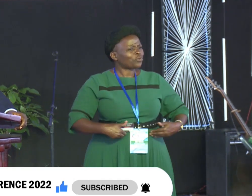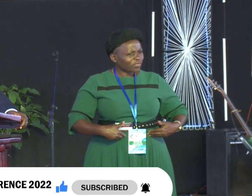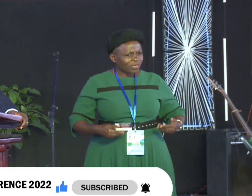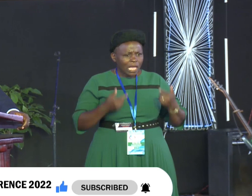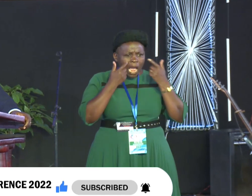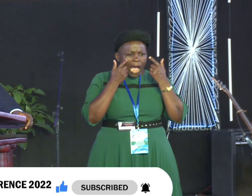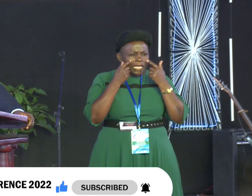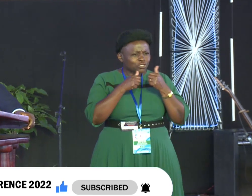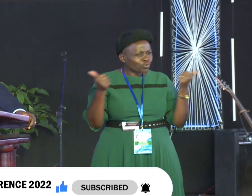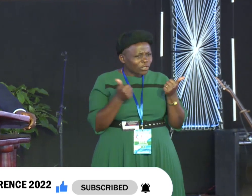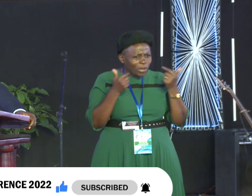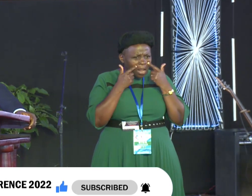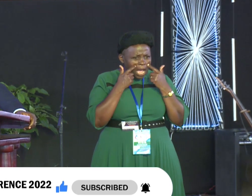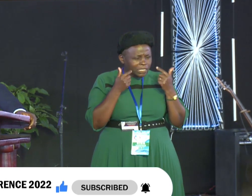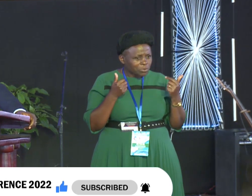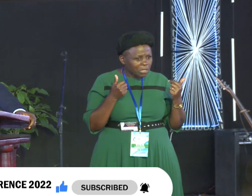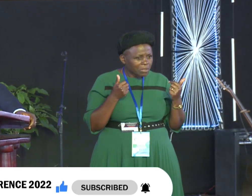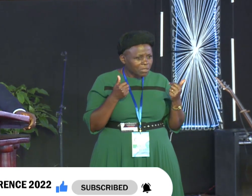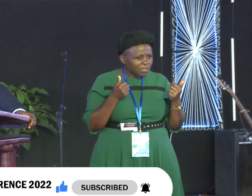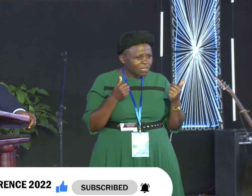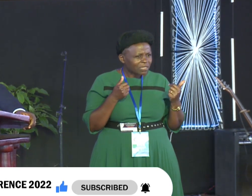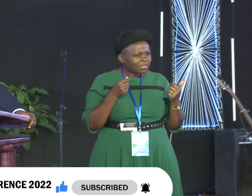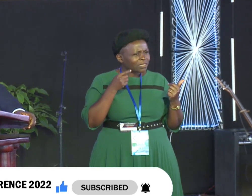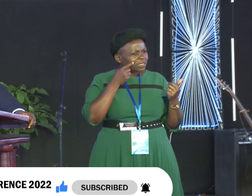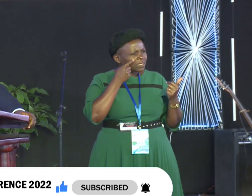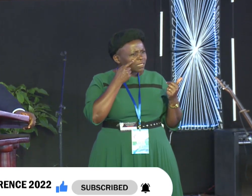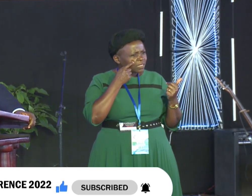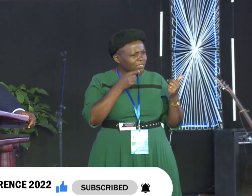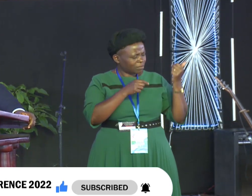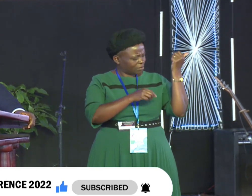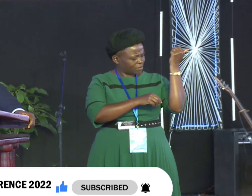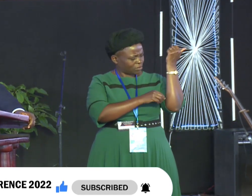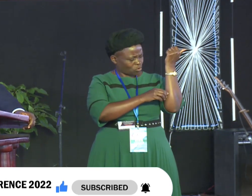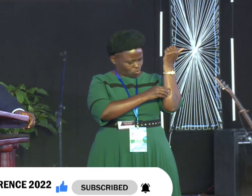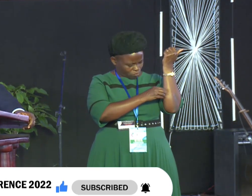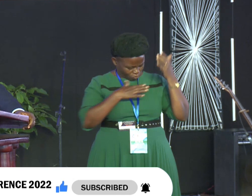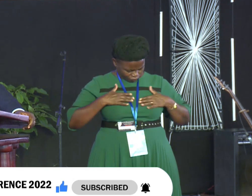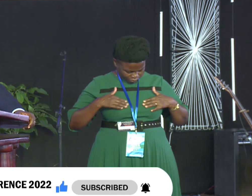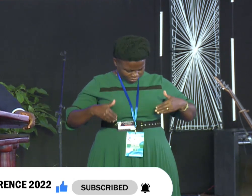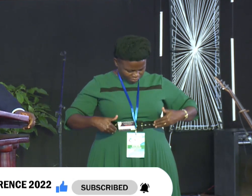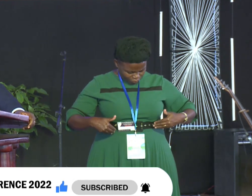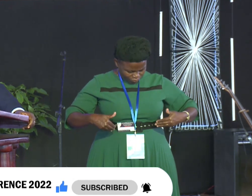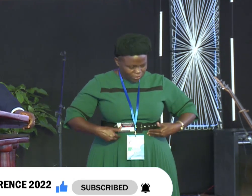In one month, some of you are still young and your eyes are not magala dim. Tulo, samino, muntu, wo, kunguru, muto, ati